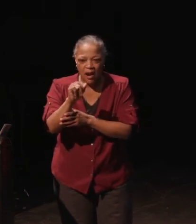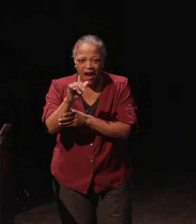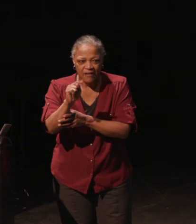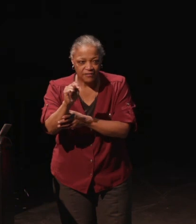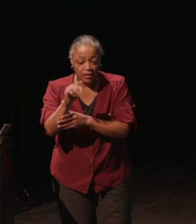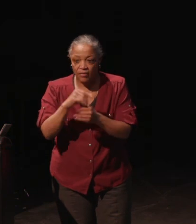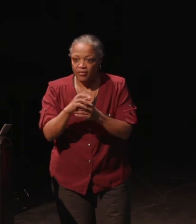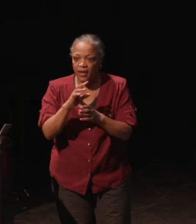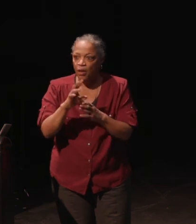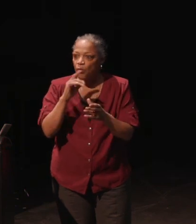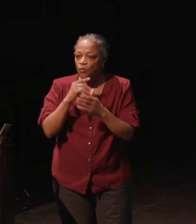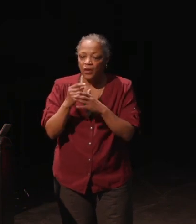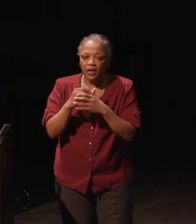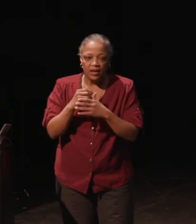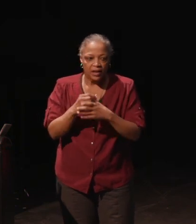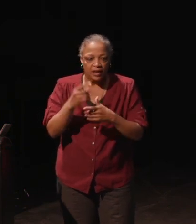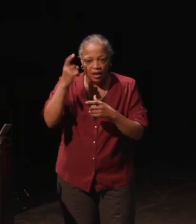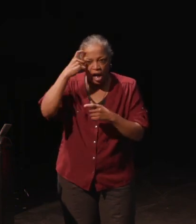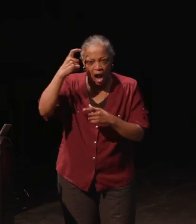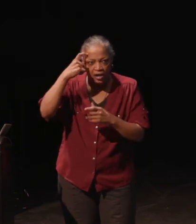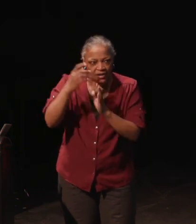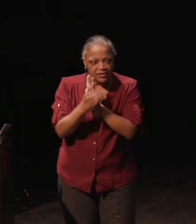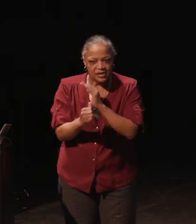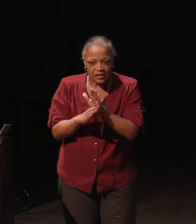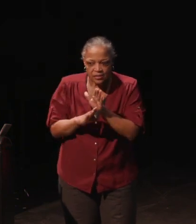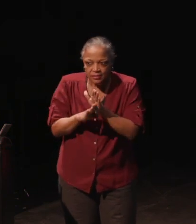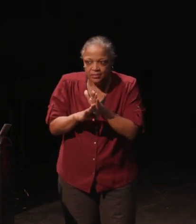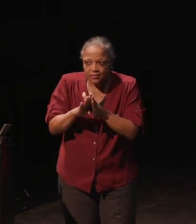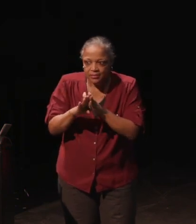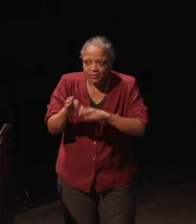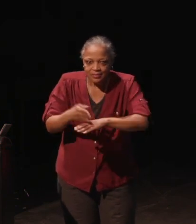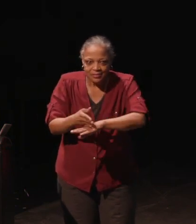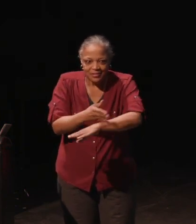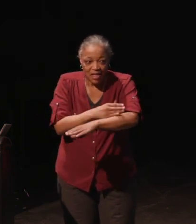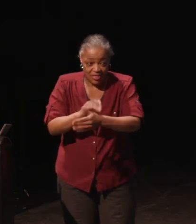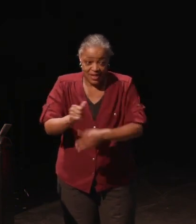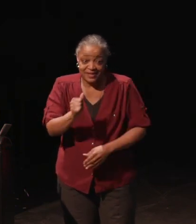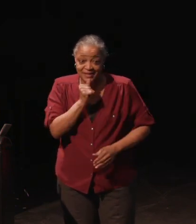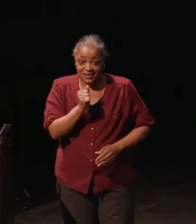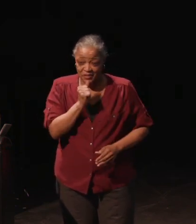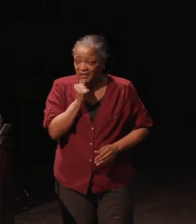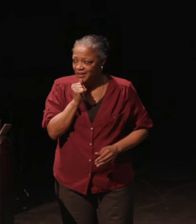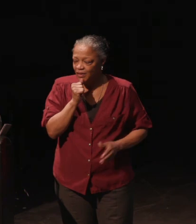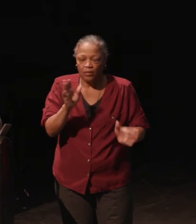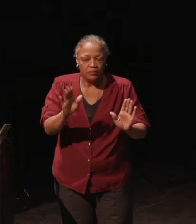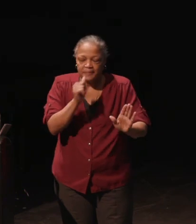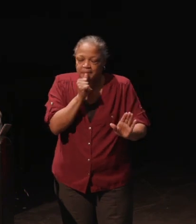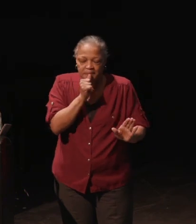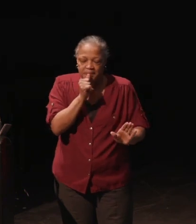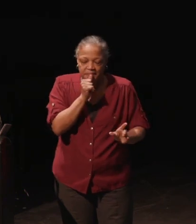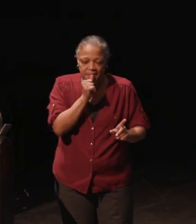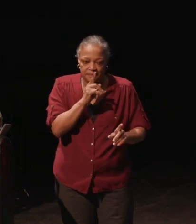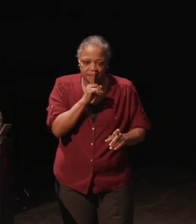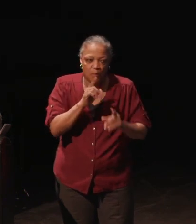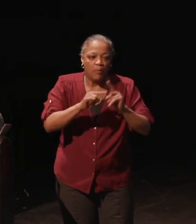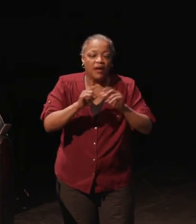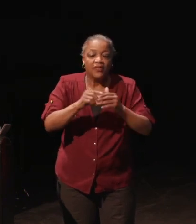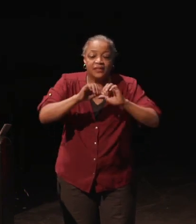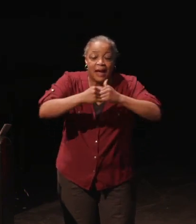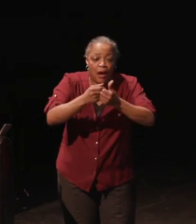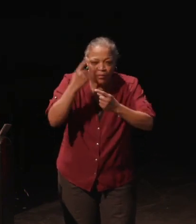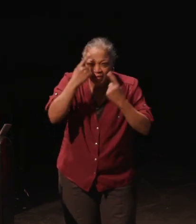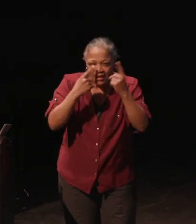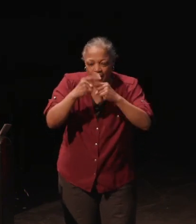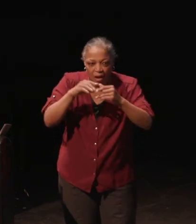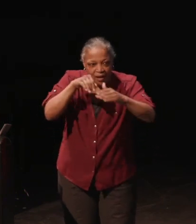were emergent cognitive skills. And that's the secret, I think, or not the secret, but that's the key to how to think